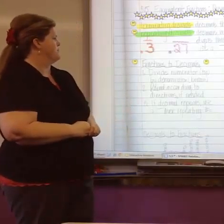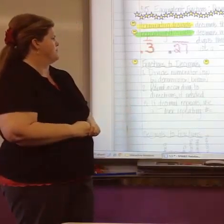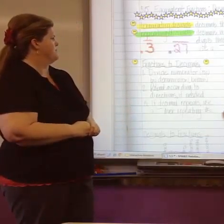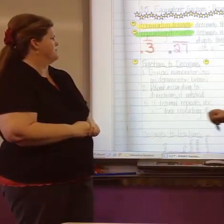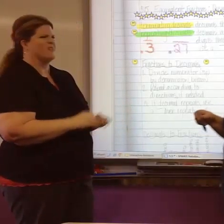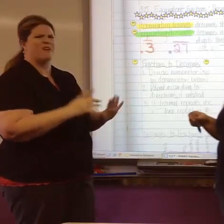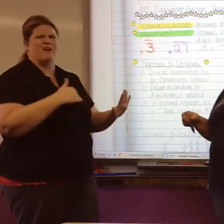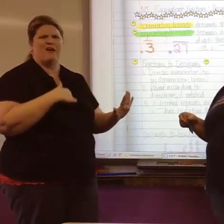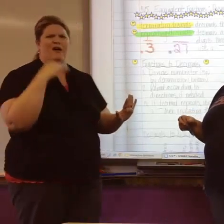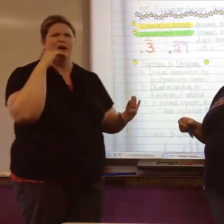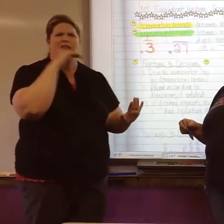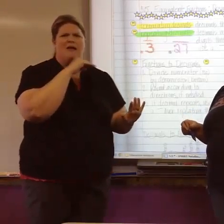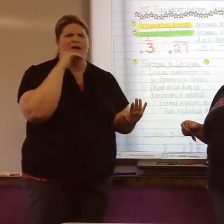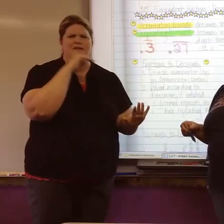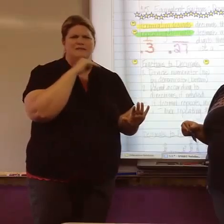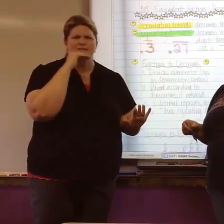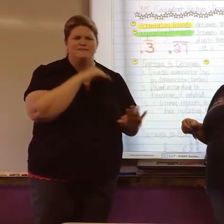I lied.